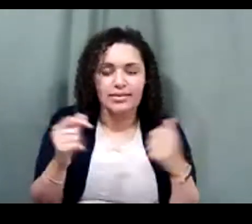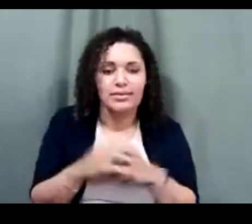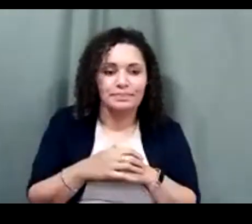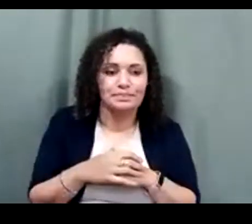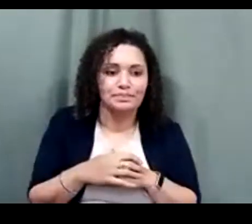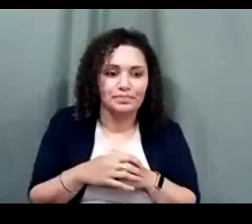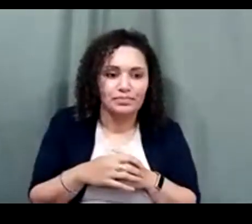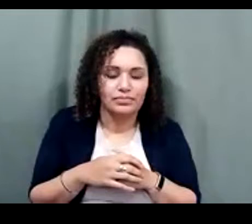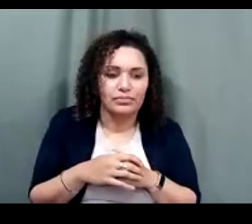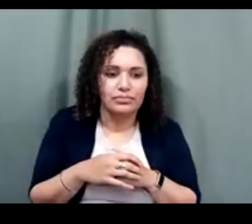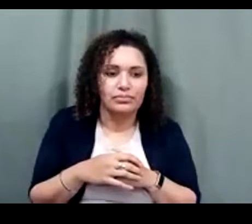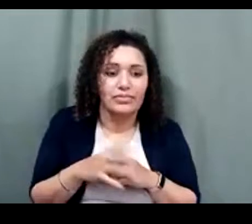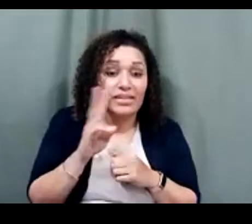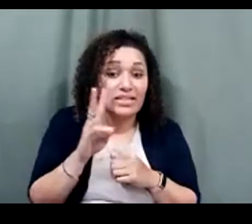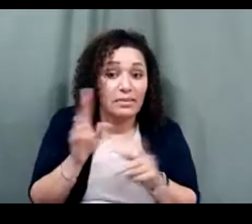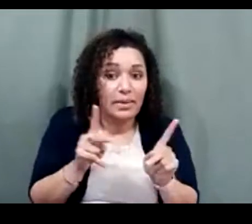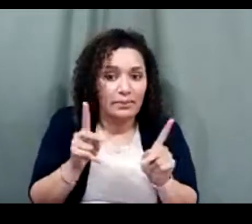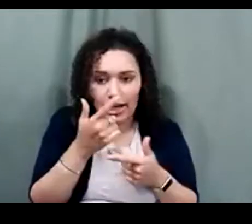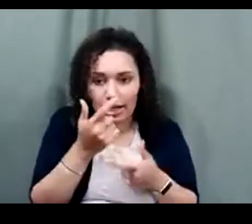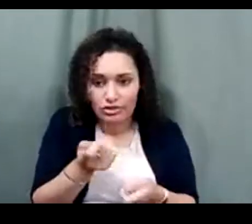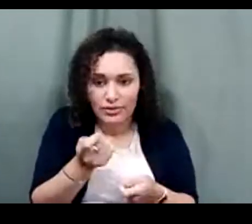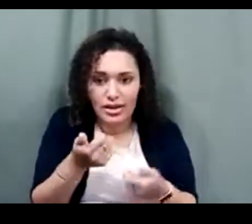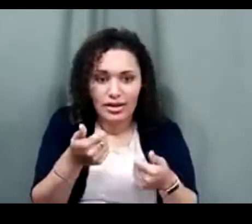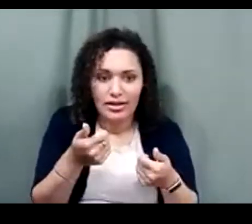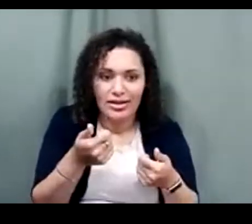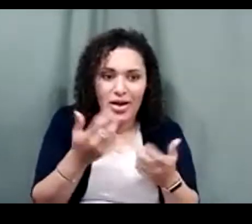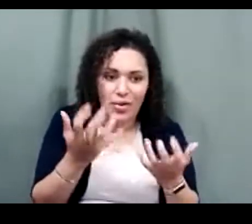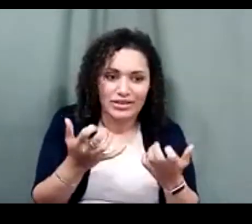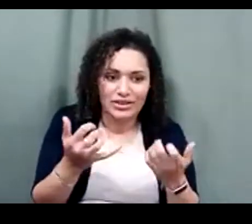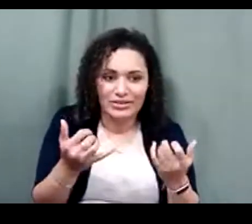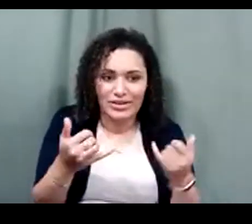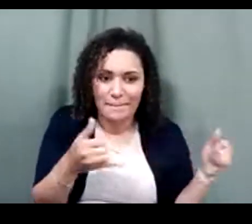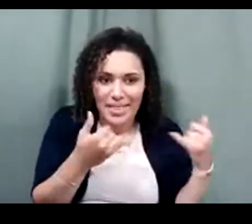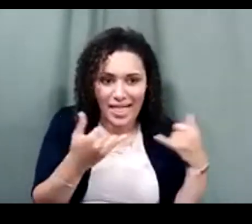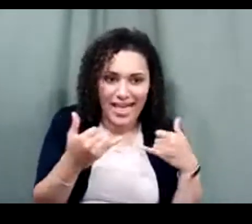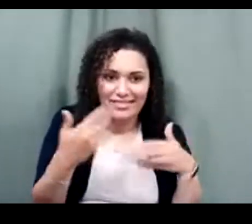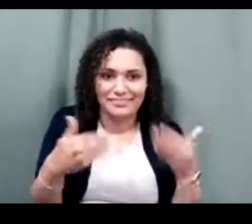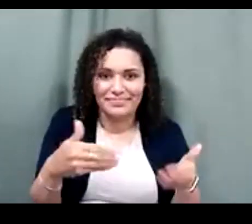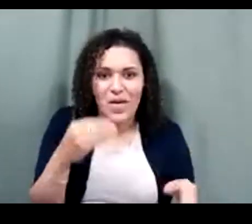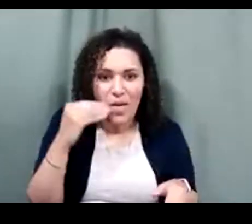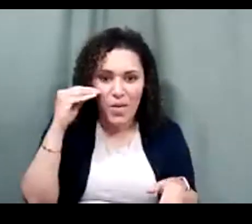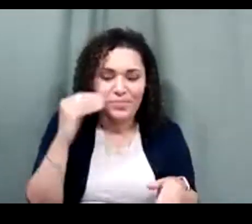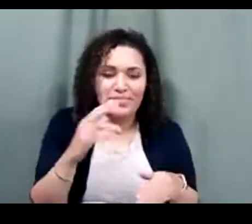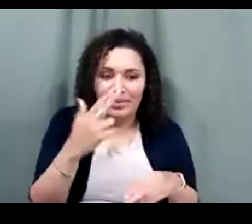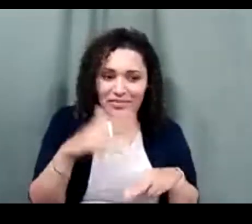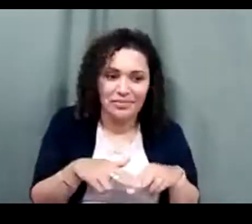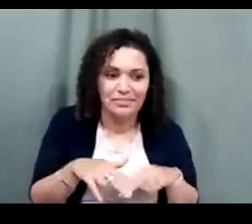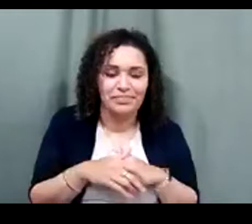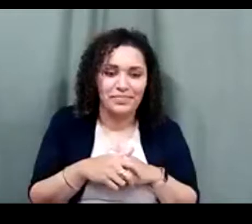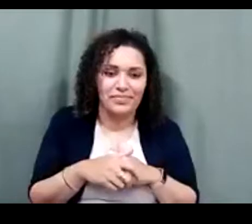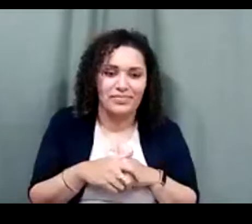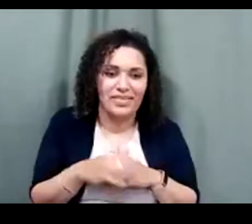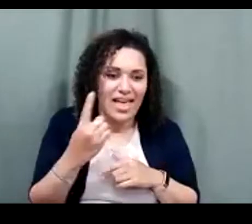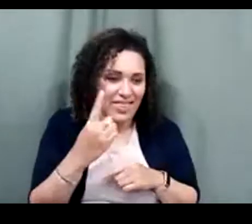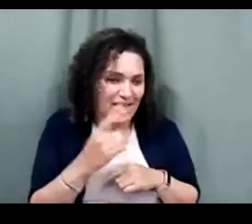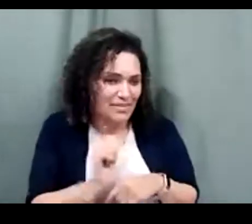and see if people are interested in trying to play along at home. It'll be fun. I think of myself as evil, but this